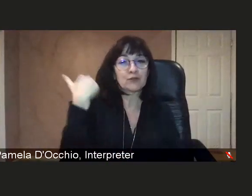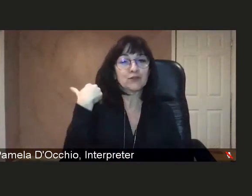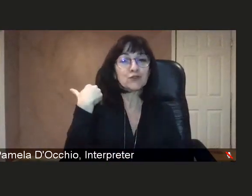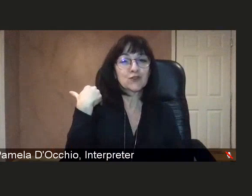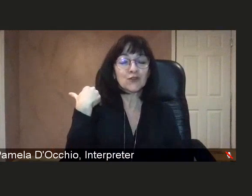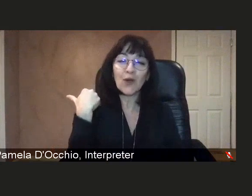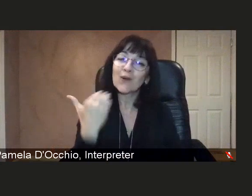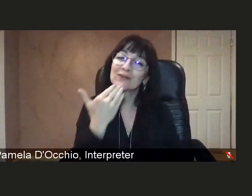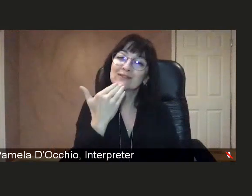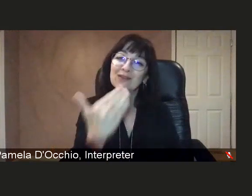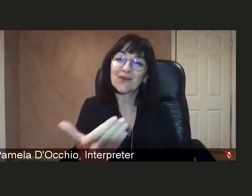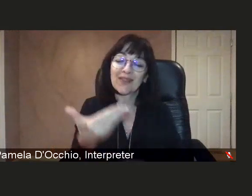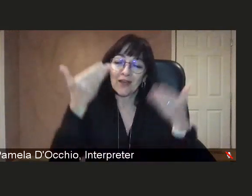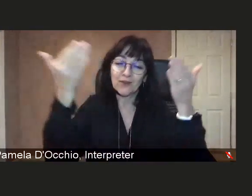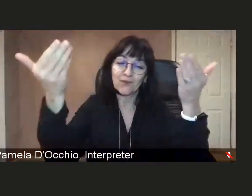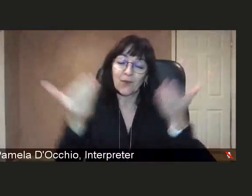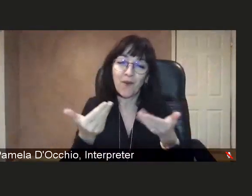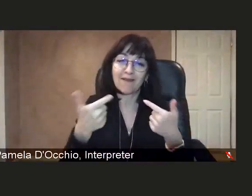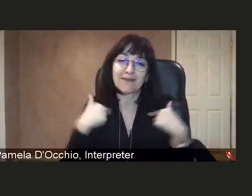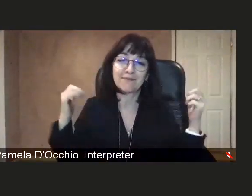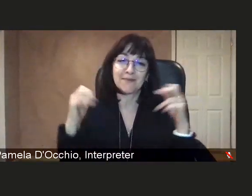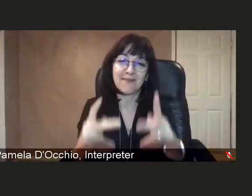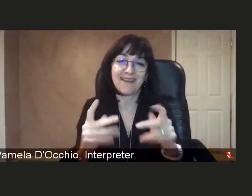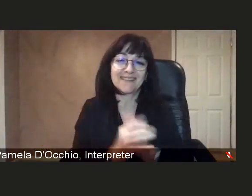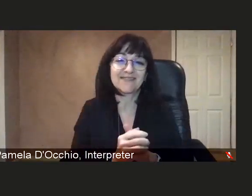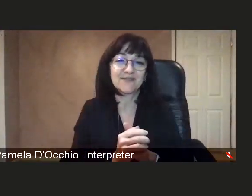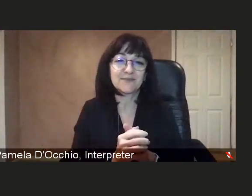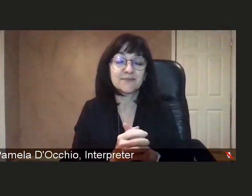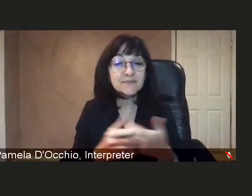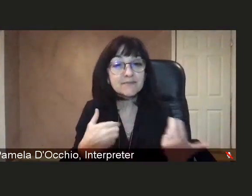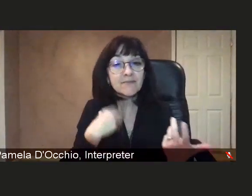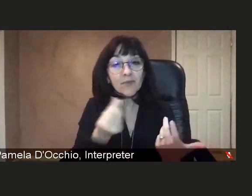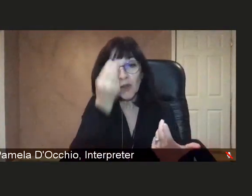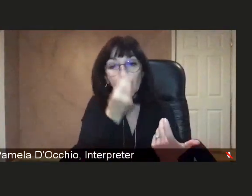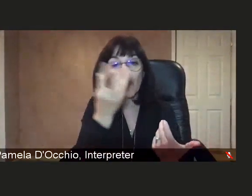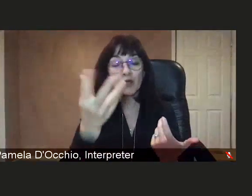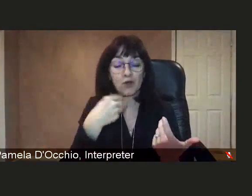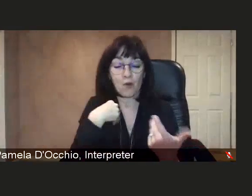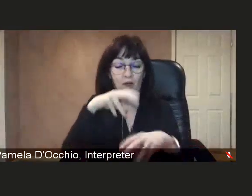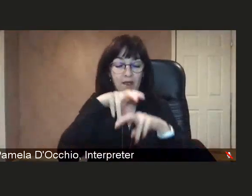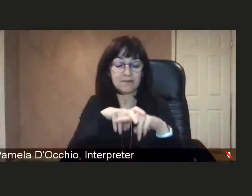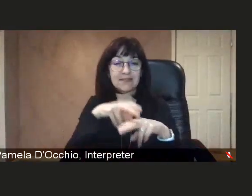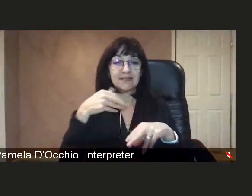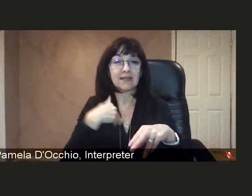having me back. I want you to know that I'm in my office by myself, so I am not